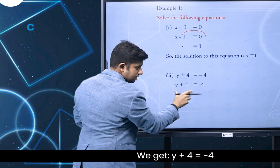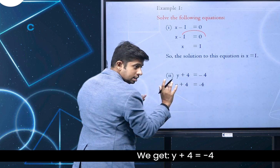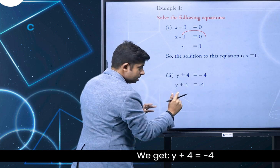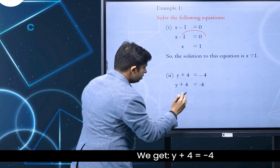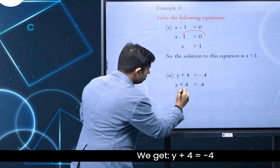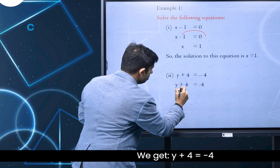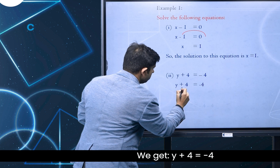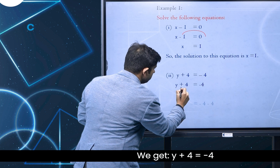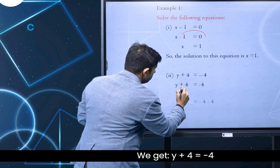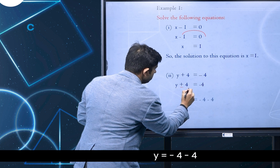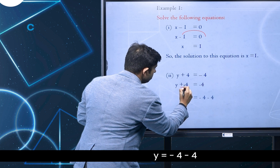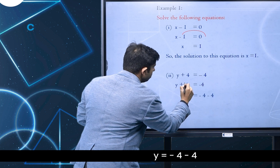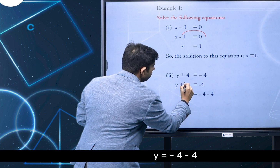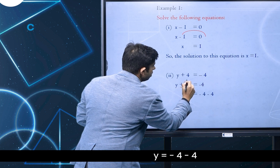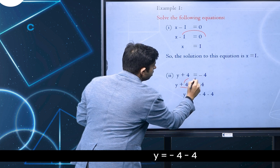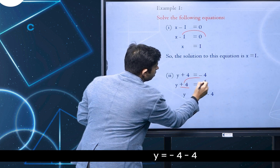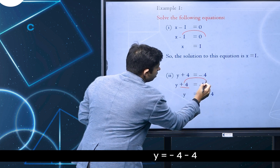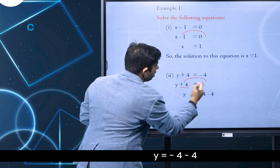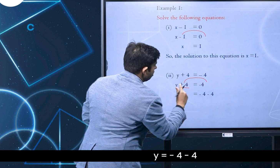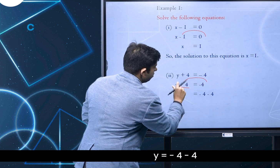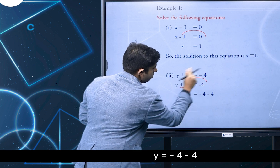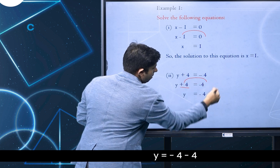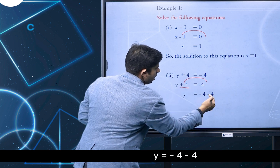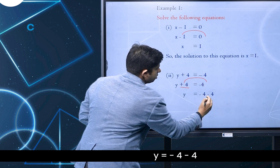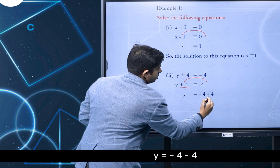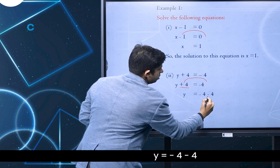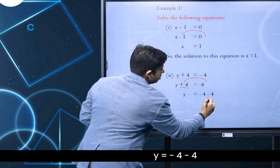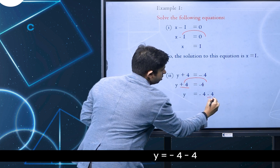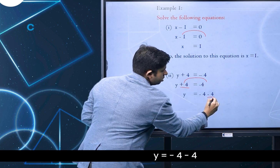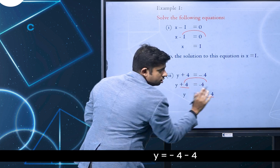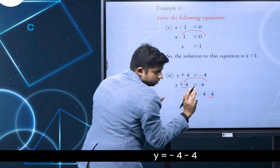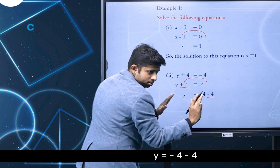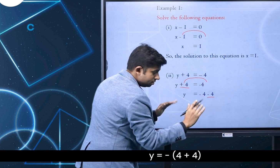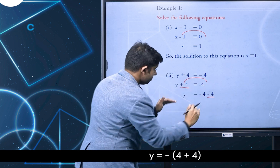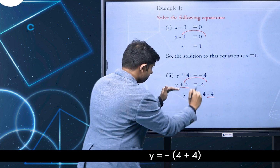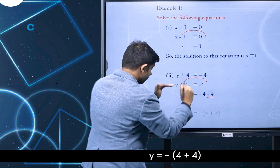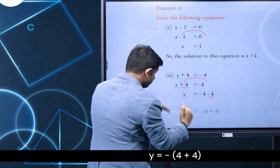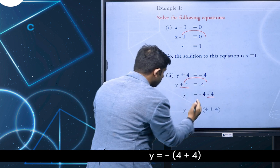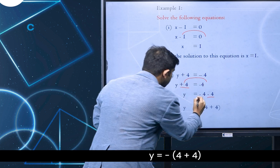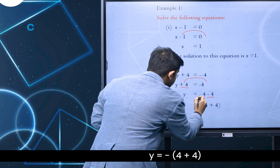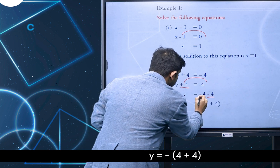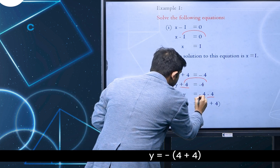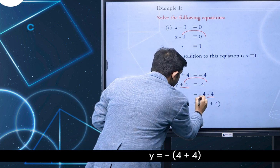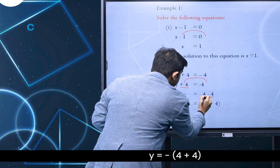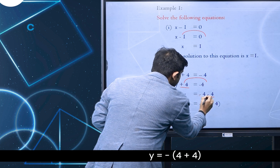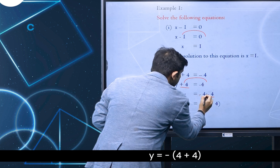4 equals to minus 4, y equals to minus 4 minus 4, y equals to minus of 4 plus 4,